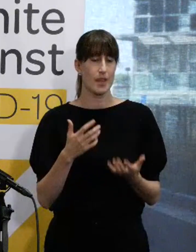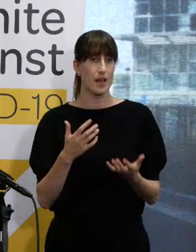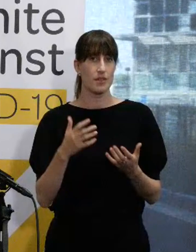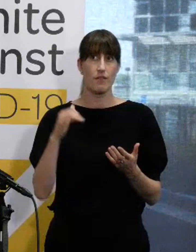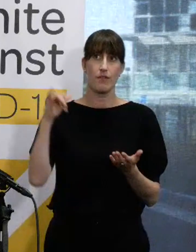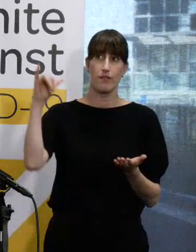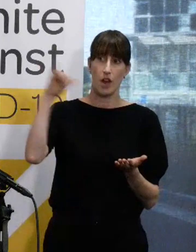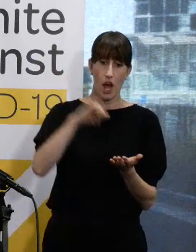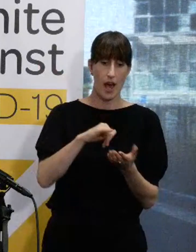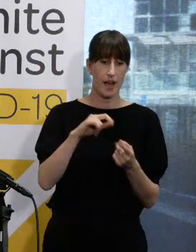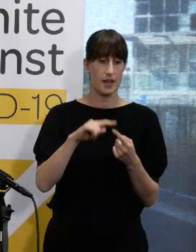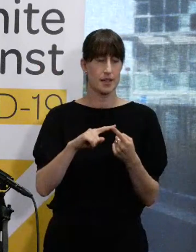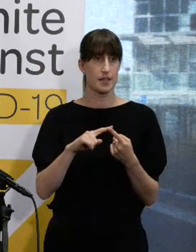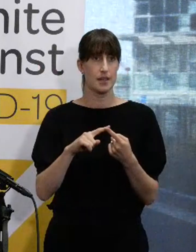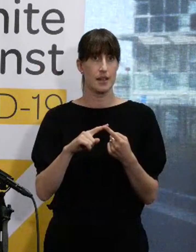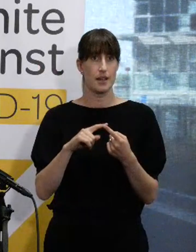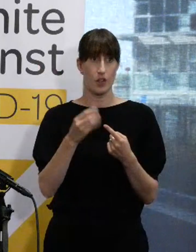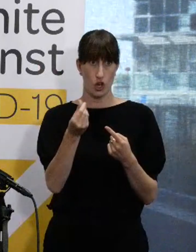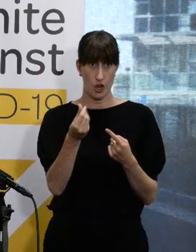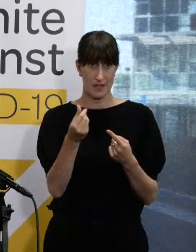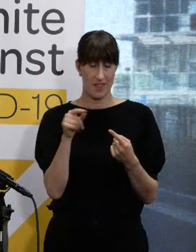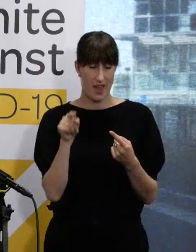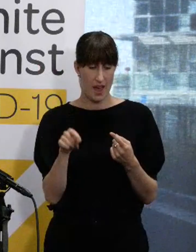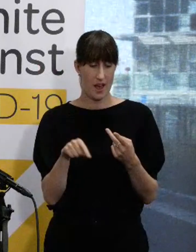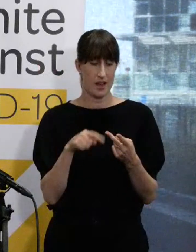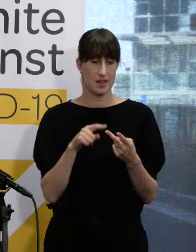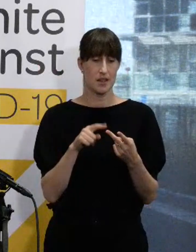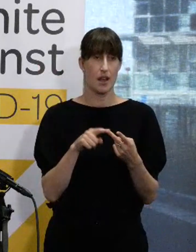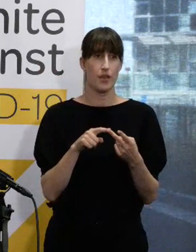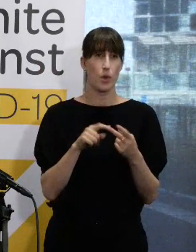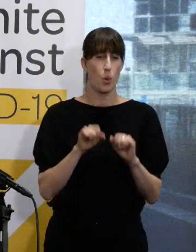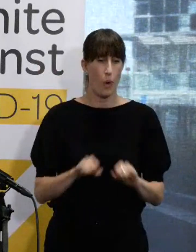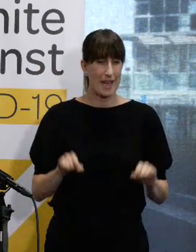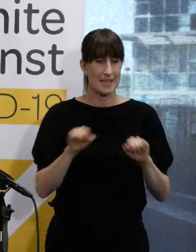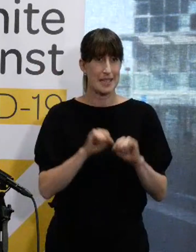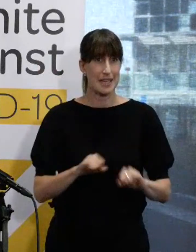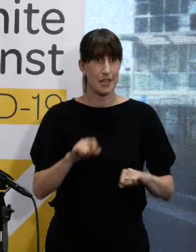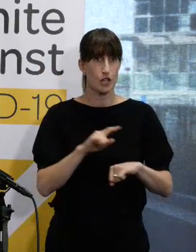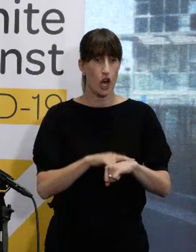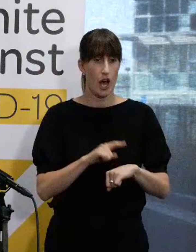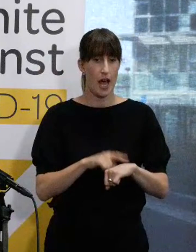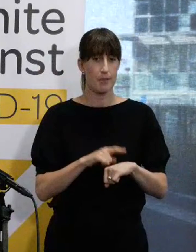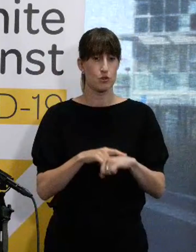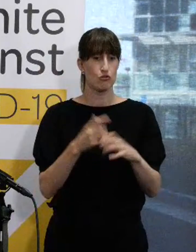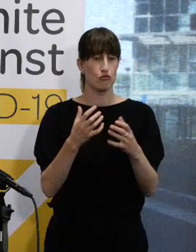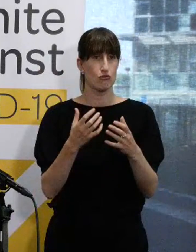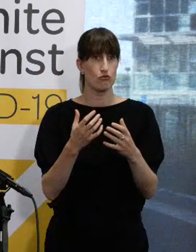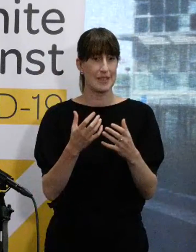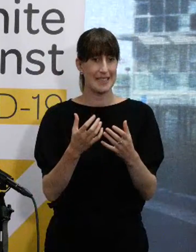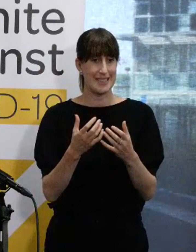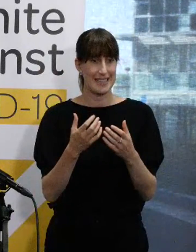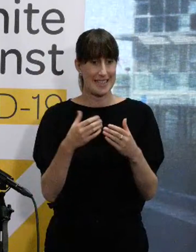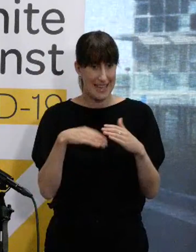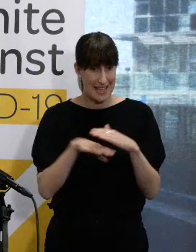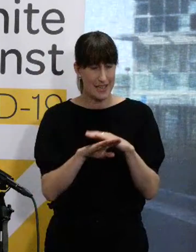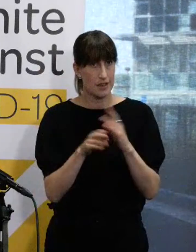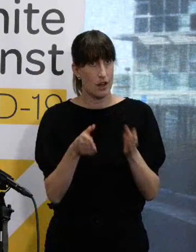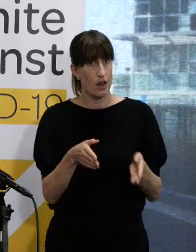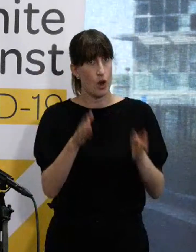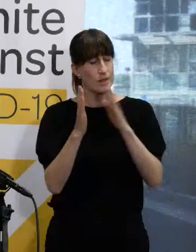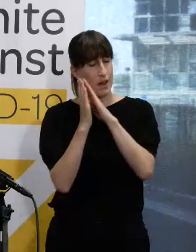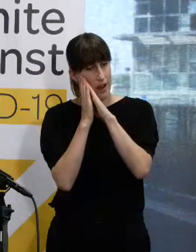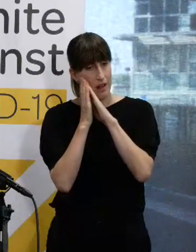procedure and requirement and wait that has been required in some cases to get a voucher for MIQ means that they don't want to put